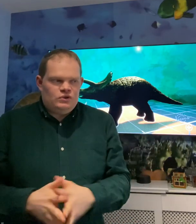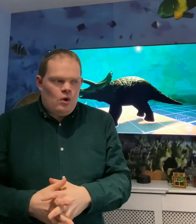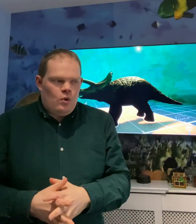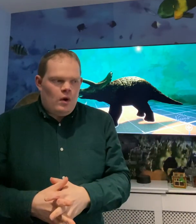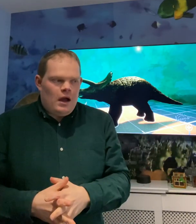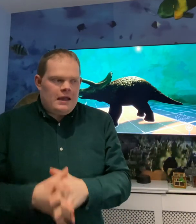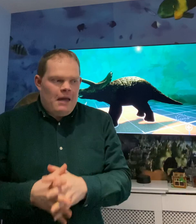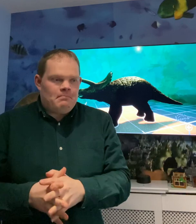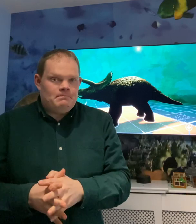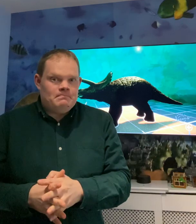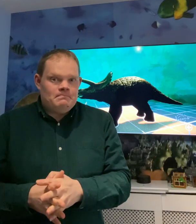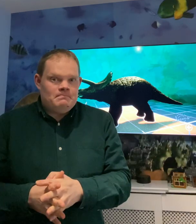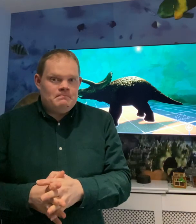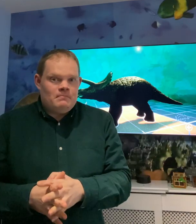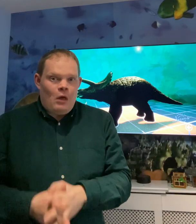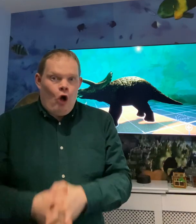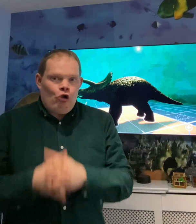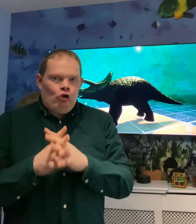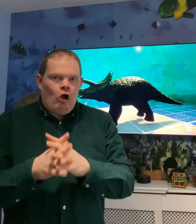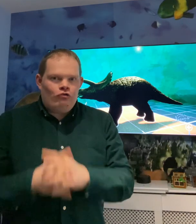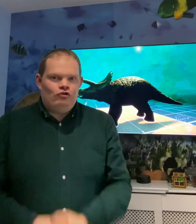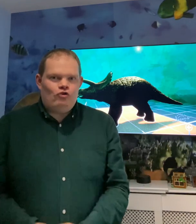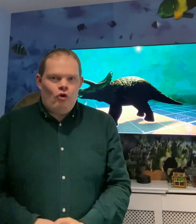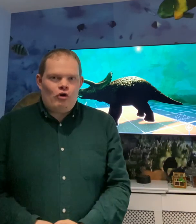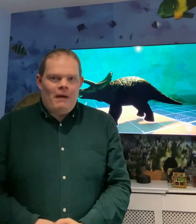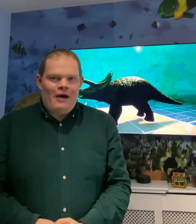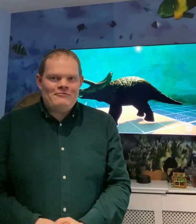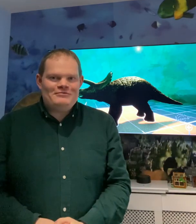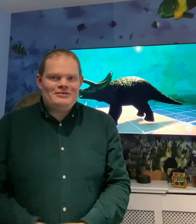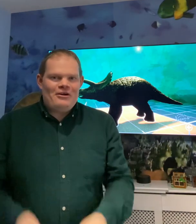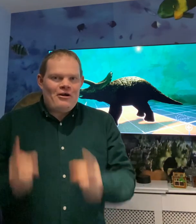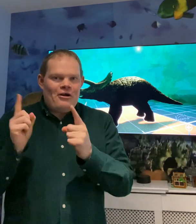So again, a lot to talk about